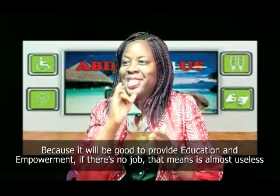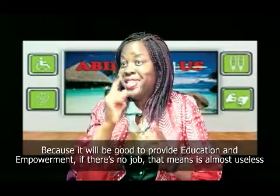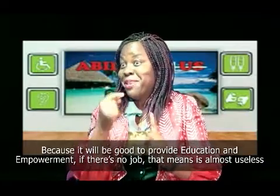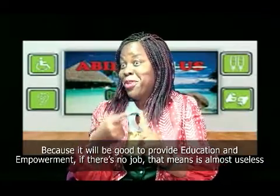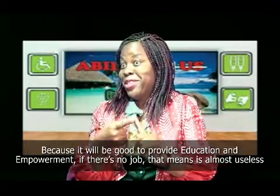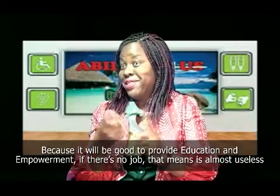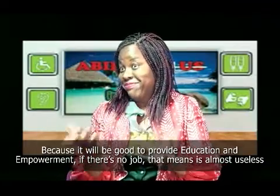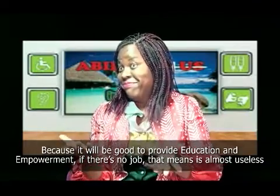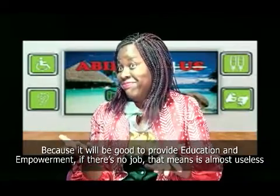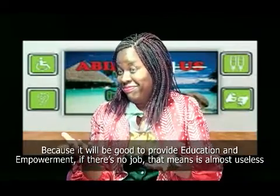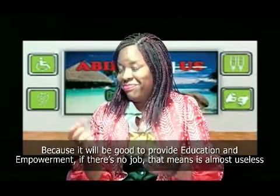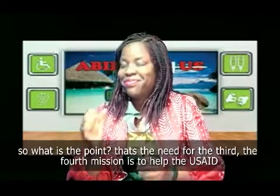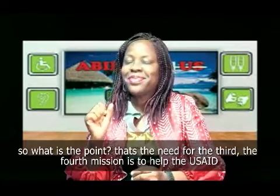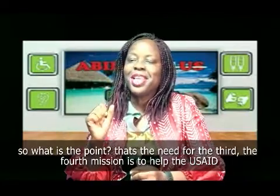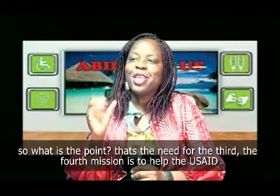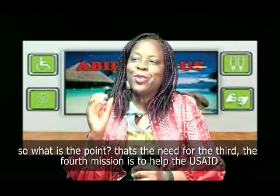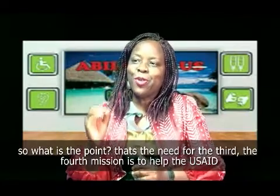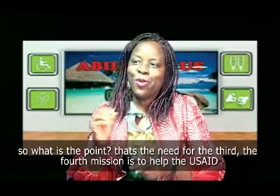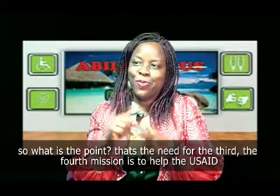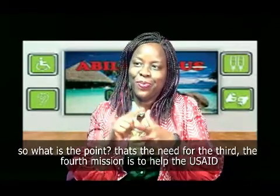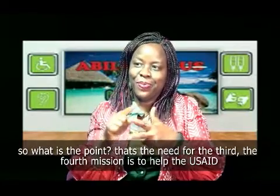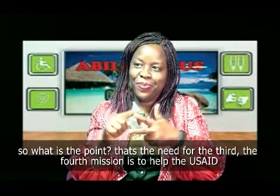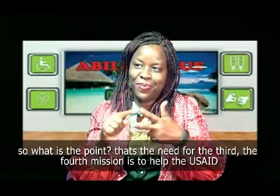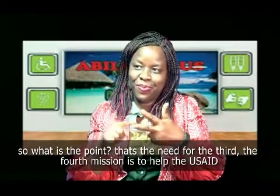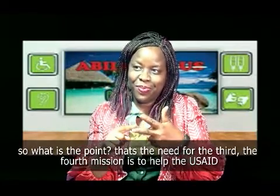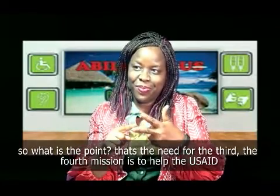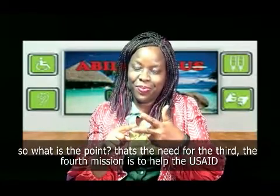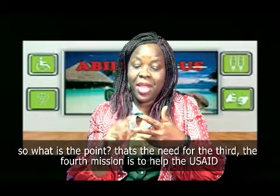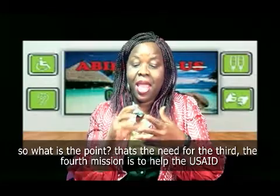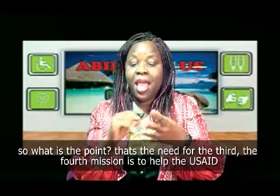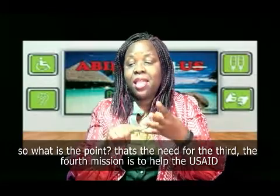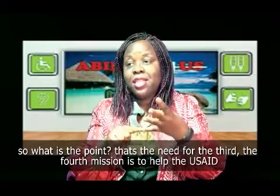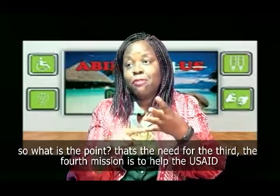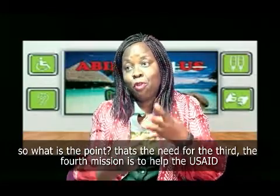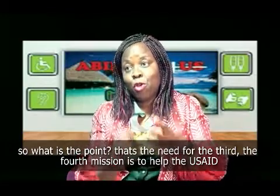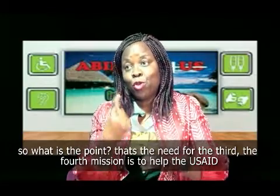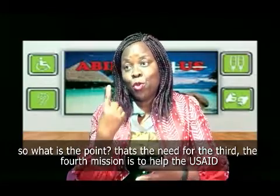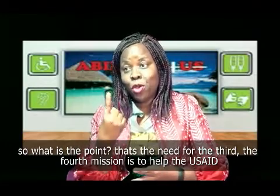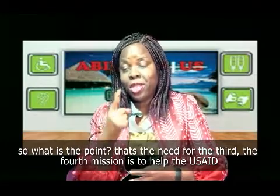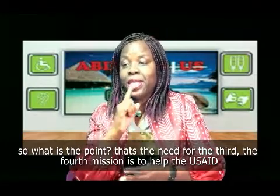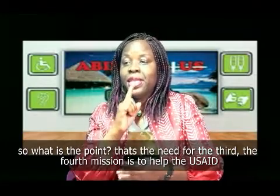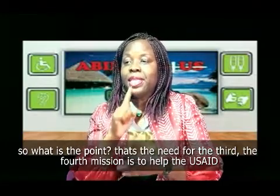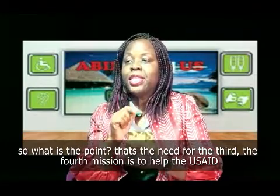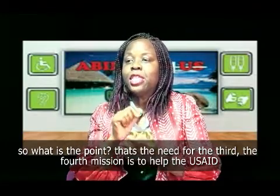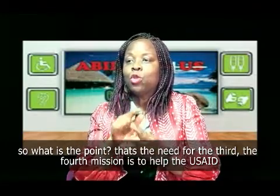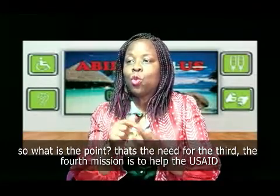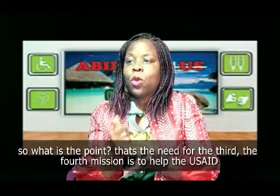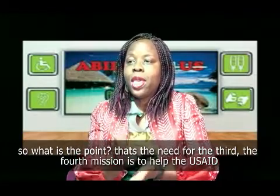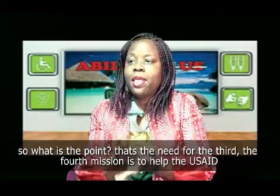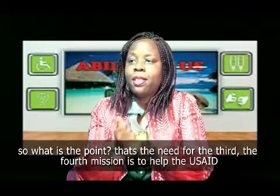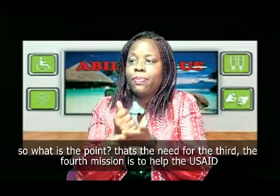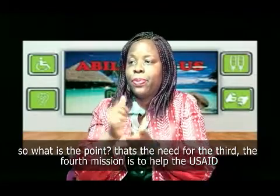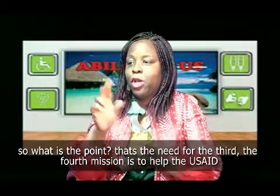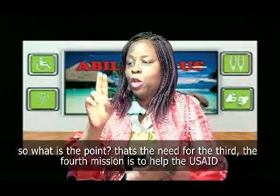it's almost useless. So what is the point? So that's the need for the 3. And then the fourth one is to